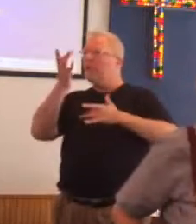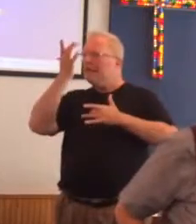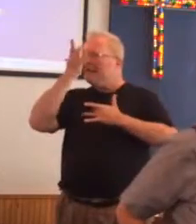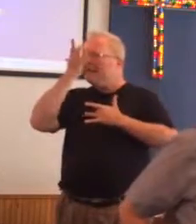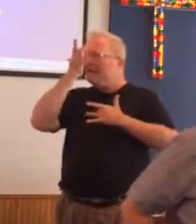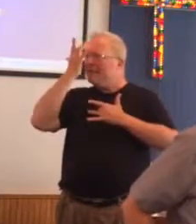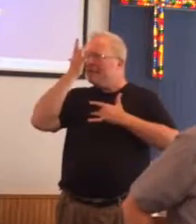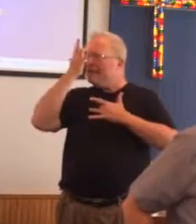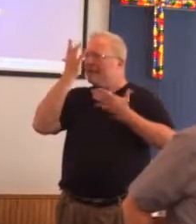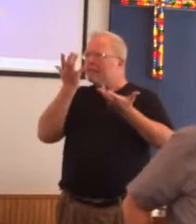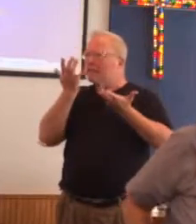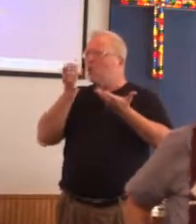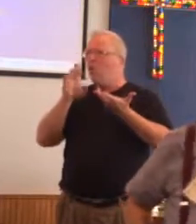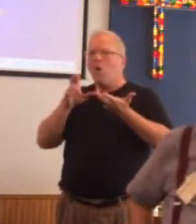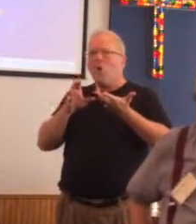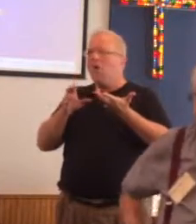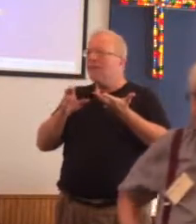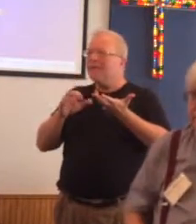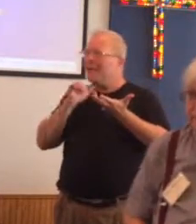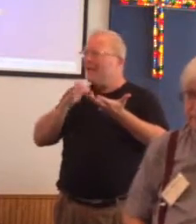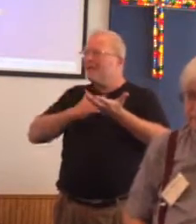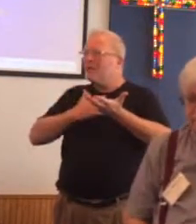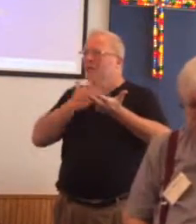would be much easier not to.